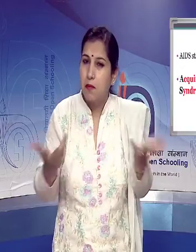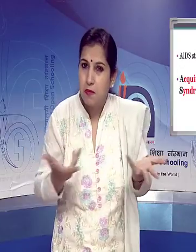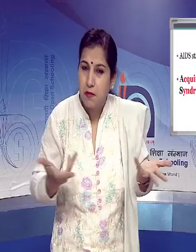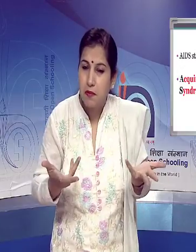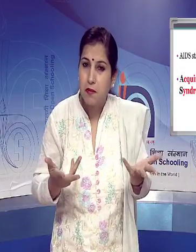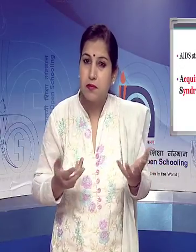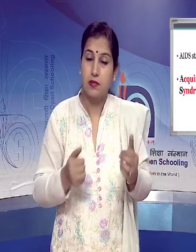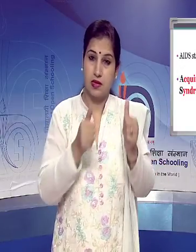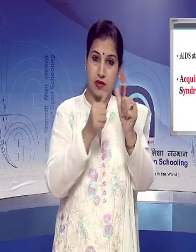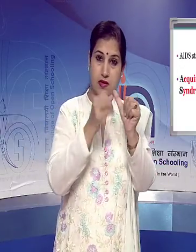Acquired